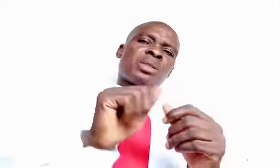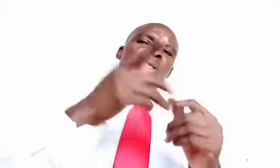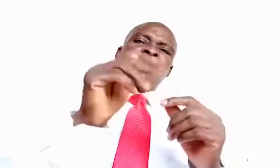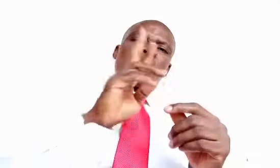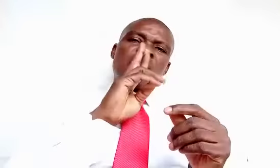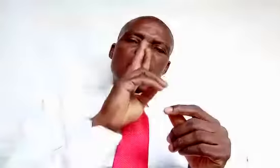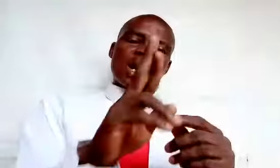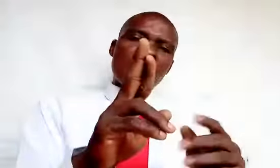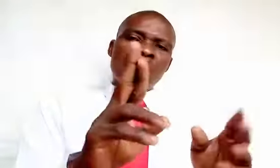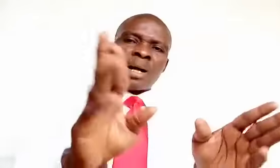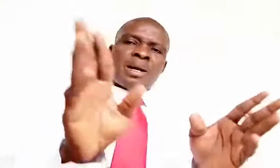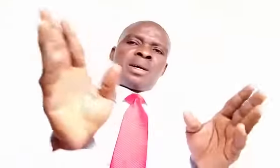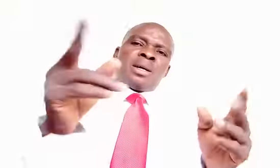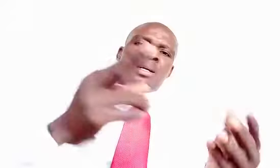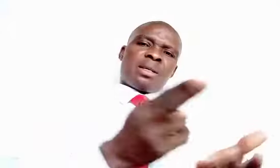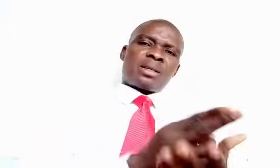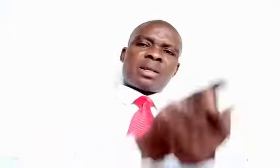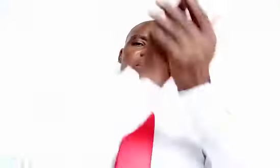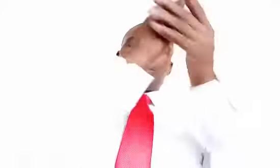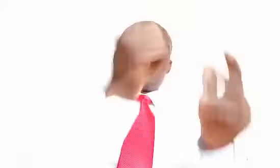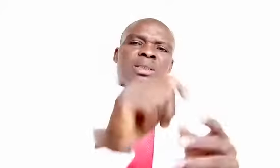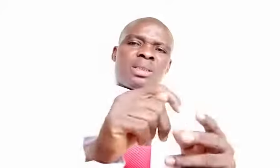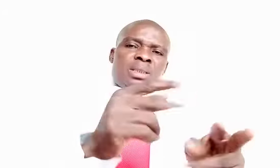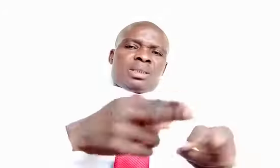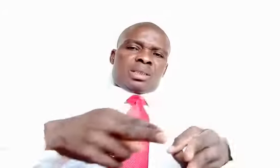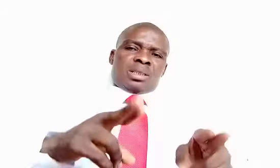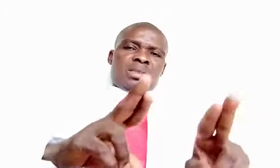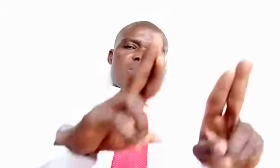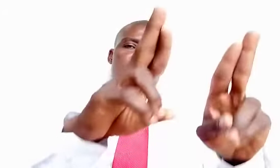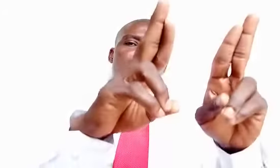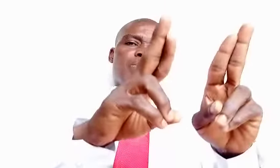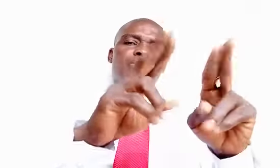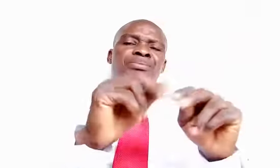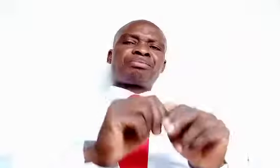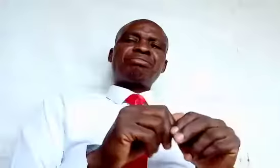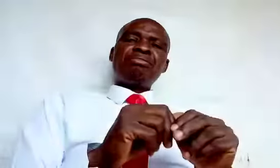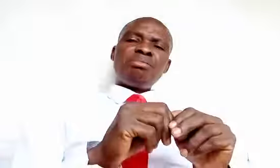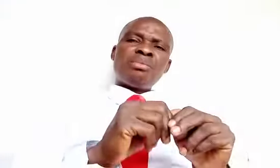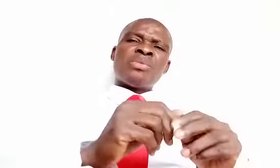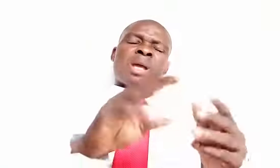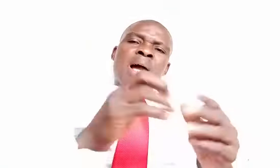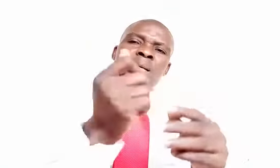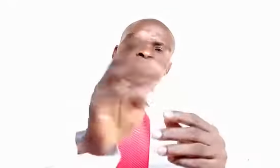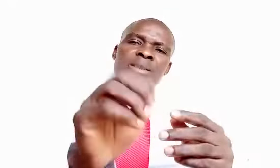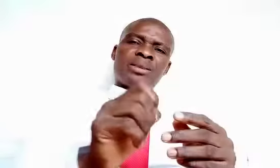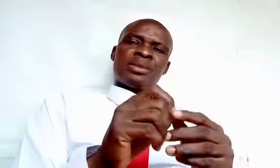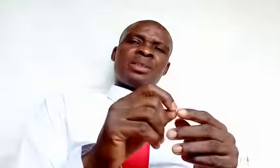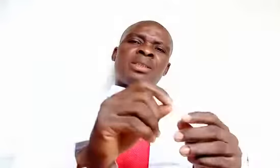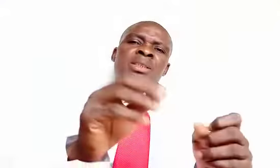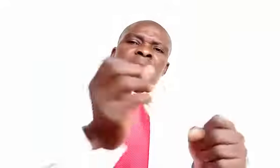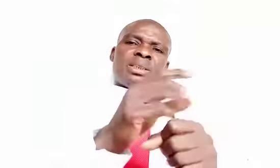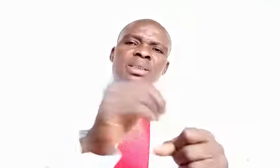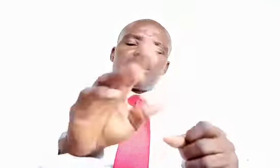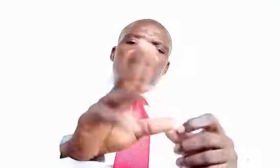road. Passive, the road is being repaired. Active, Shakespeare wrote